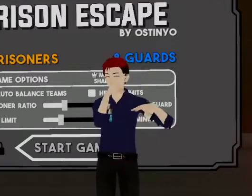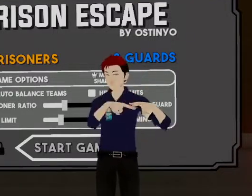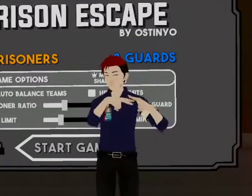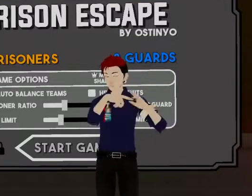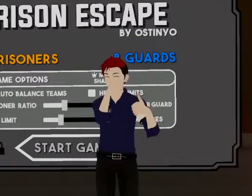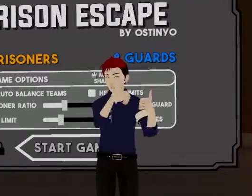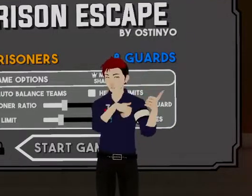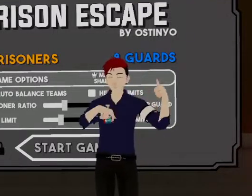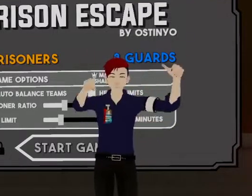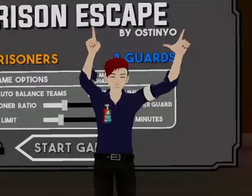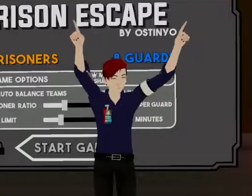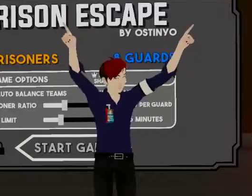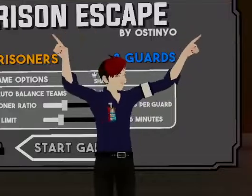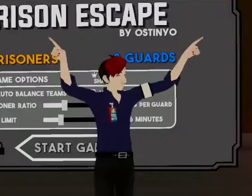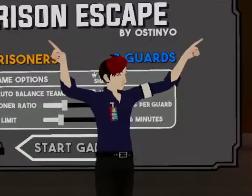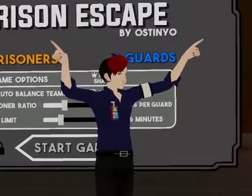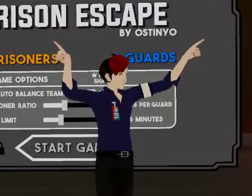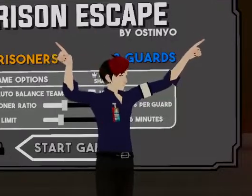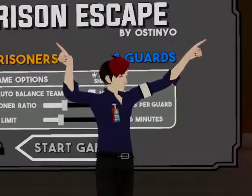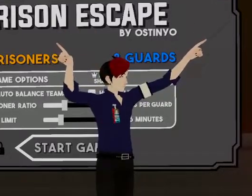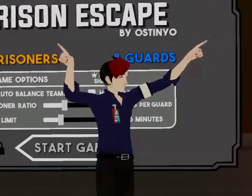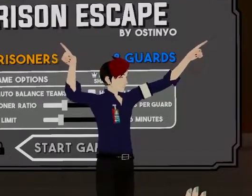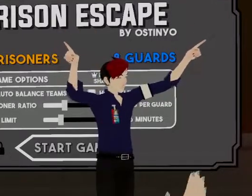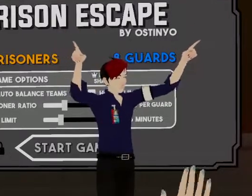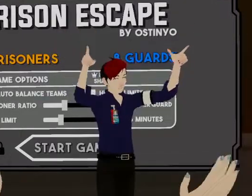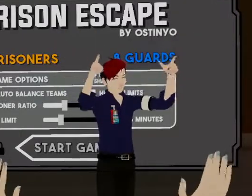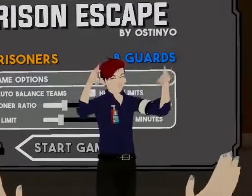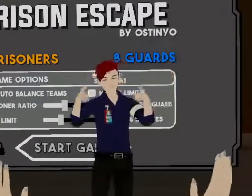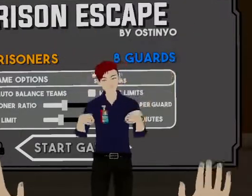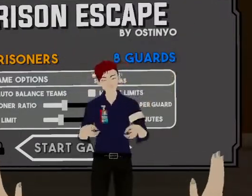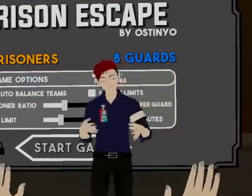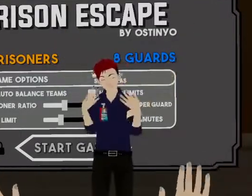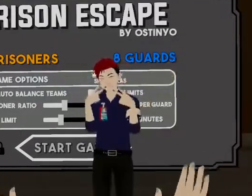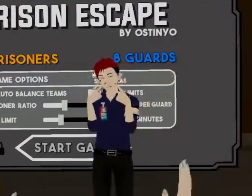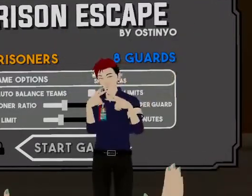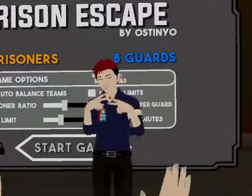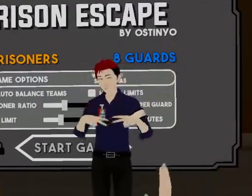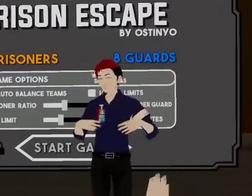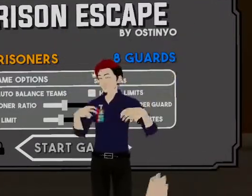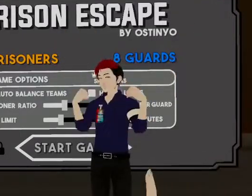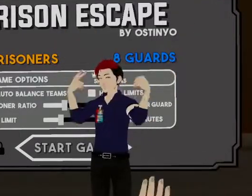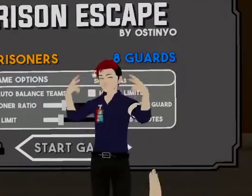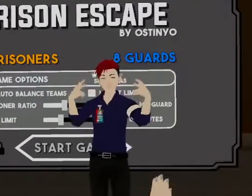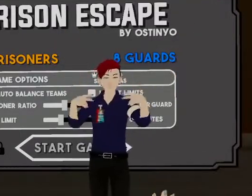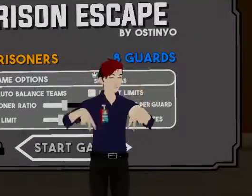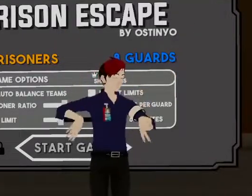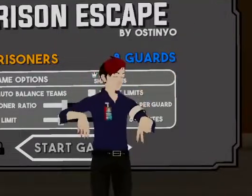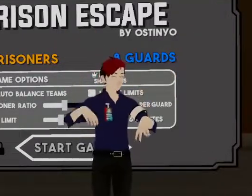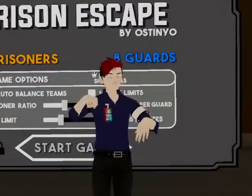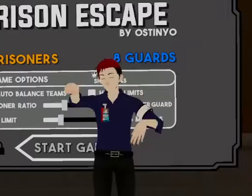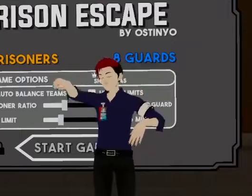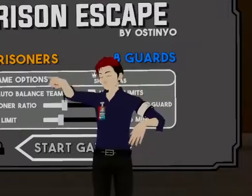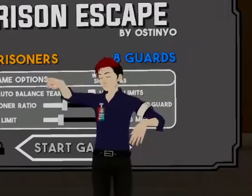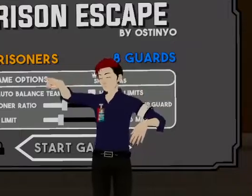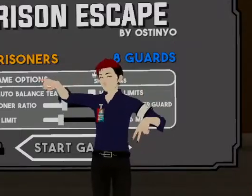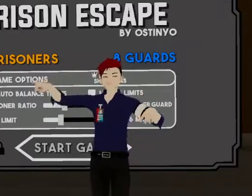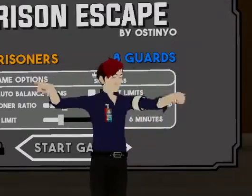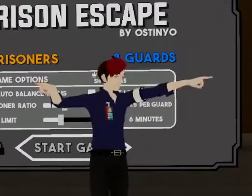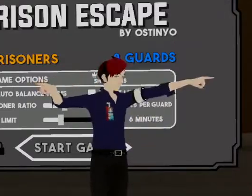we're going to have fun killing each other, right? Yay! Kill the desktop user first. Yes.